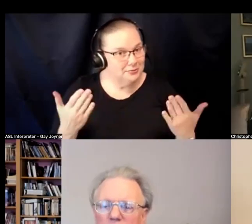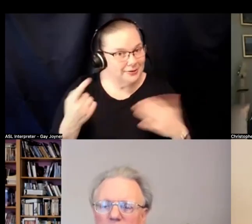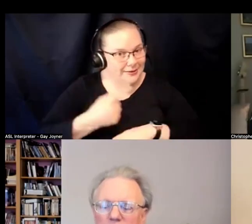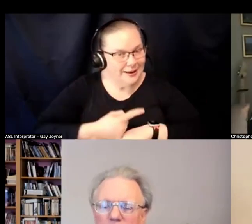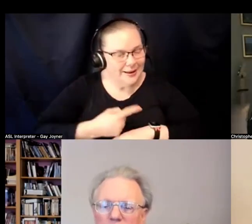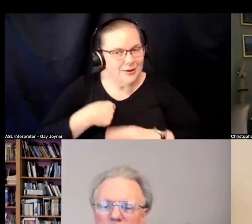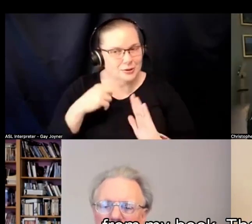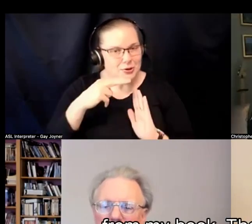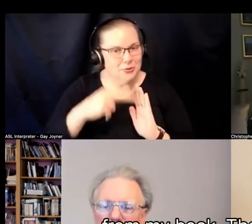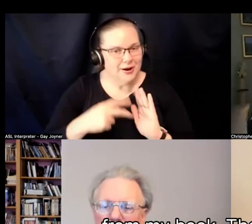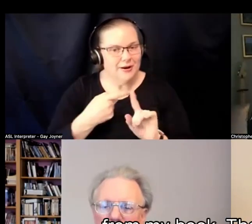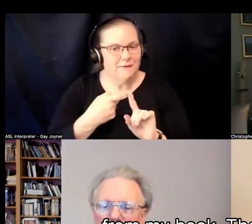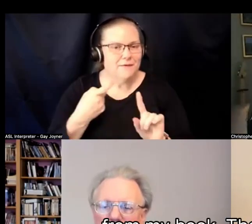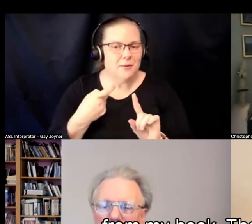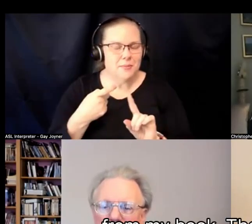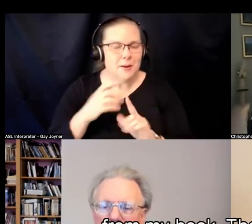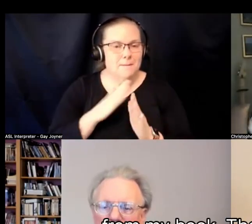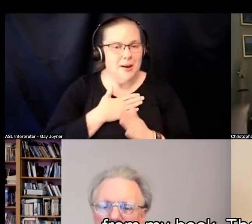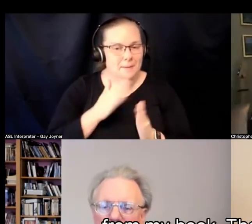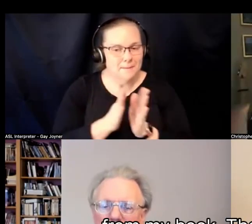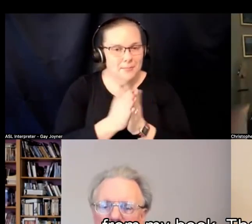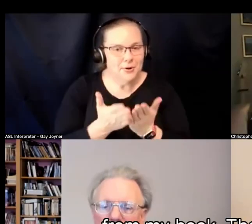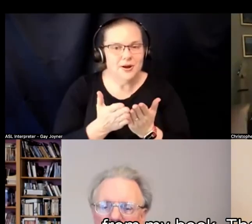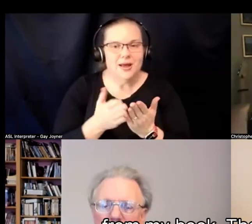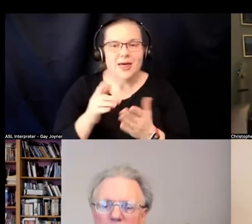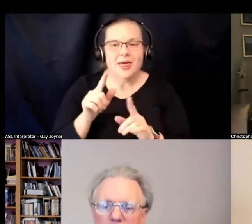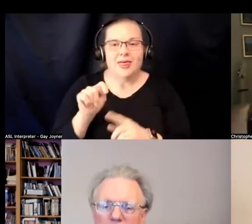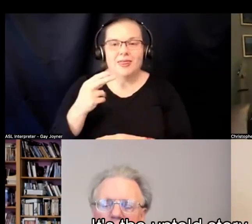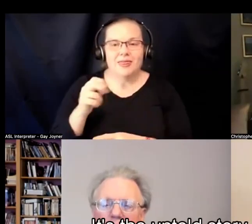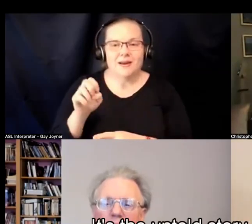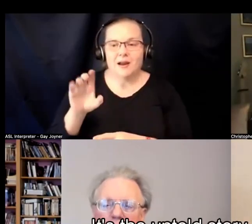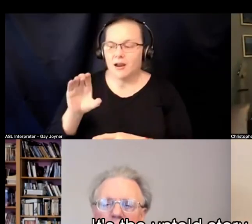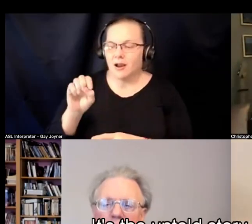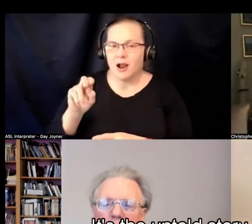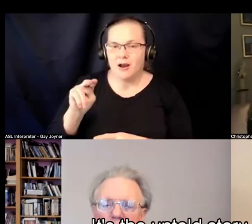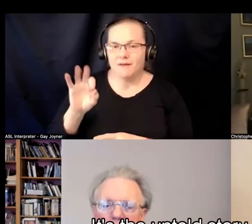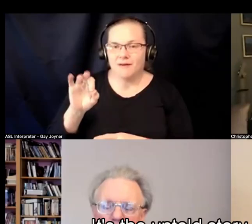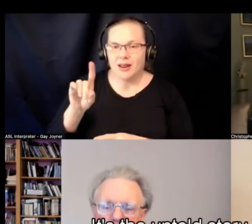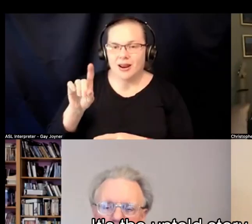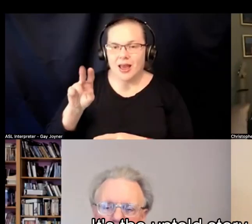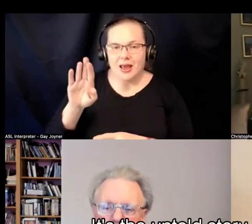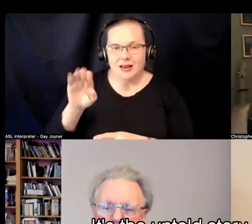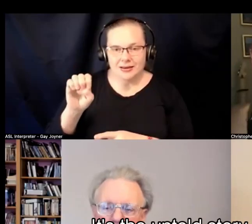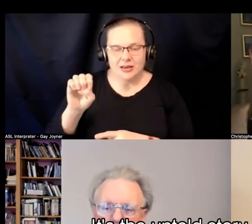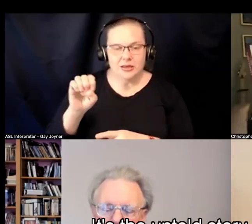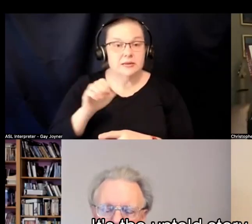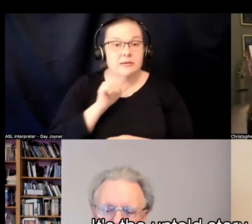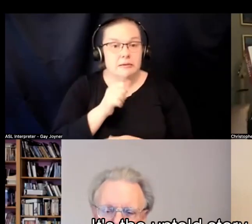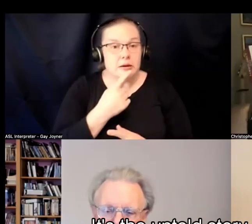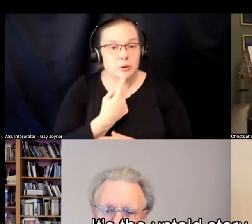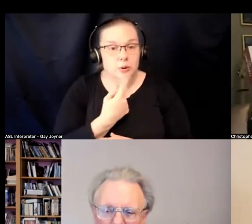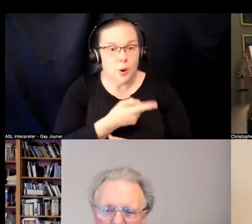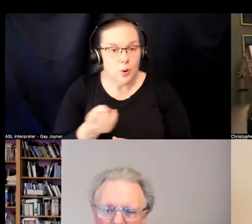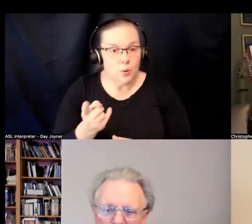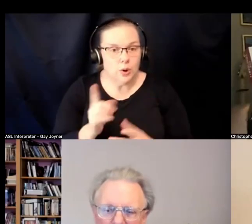read from my book, The Confidant, which I'll show here. It's the untold story of the woman who